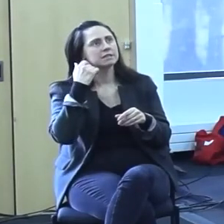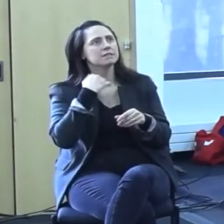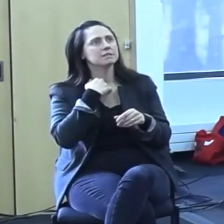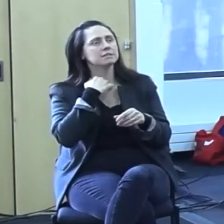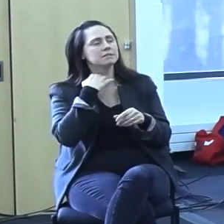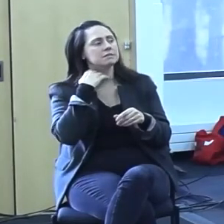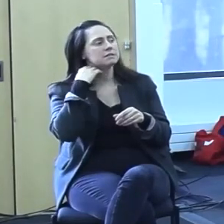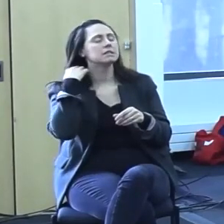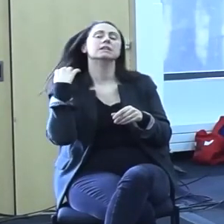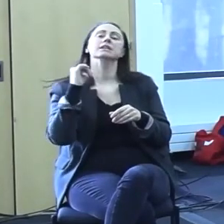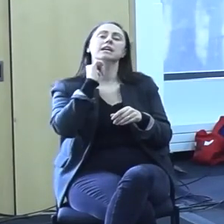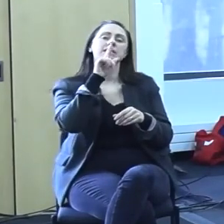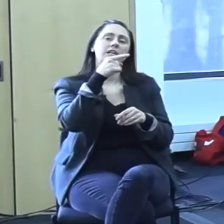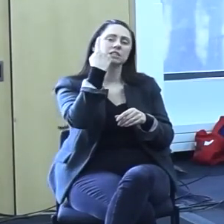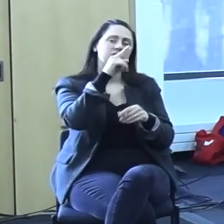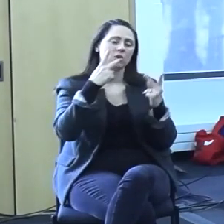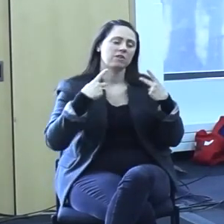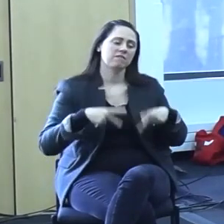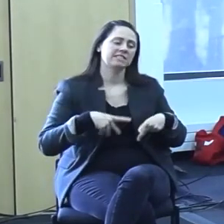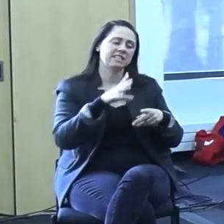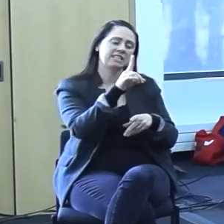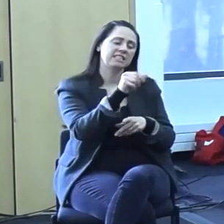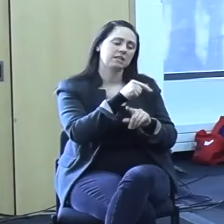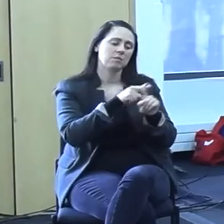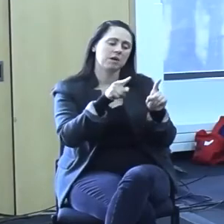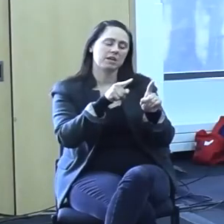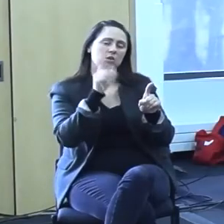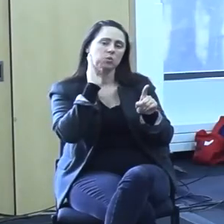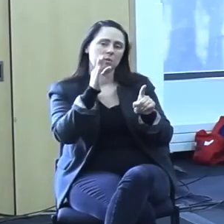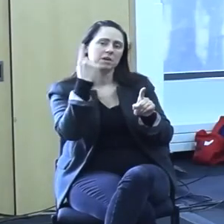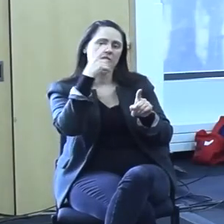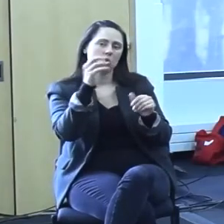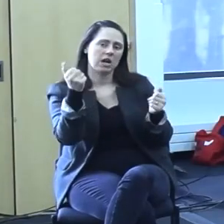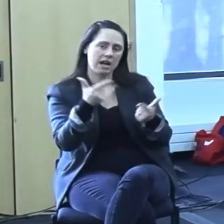not just going to be for the physically disabled, but it's going to be for everyone,